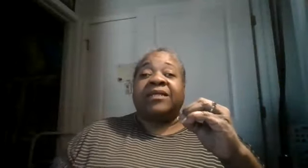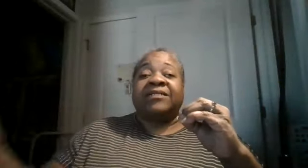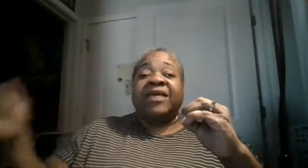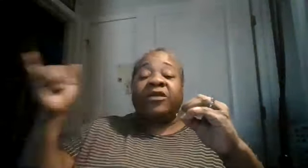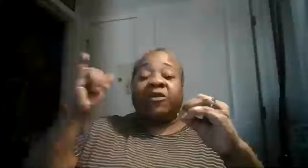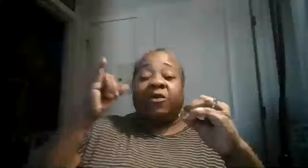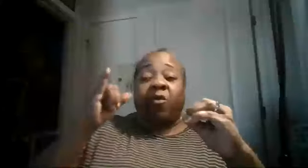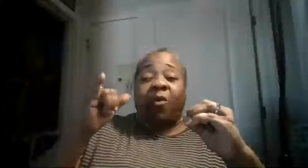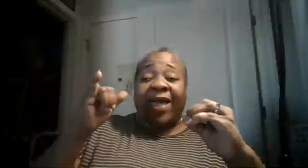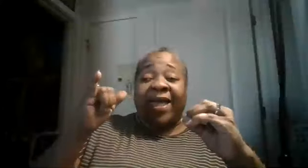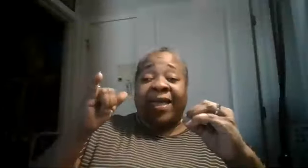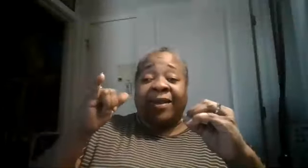Take your Y hand,